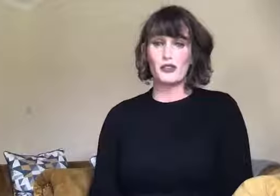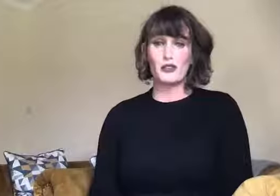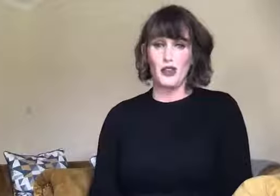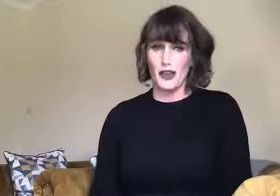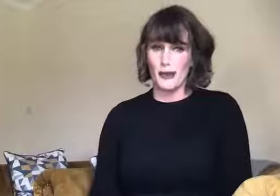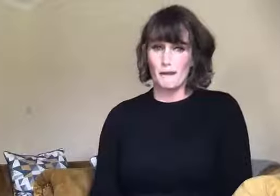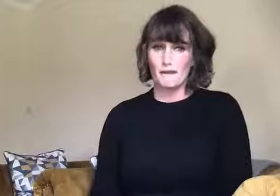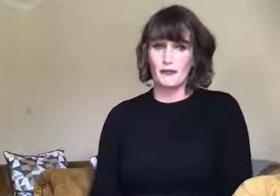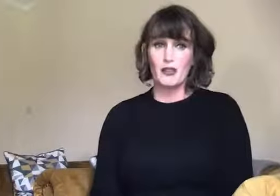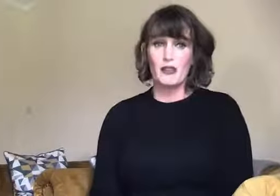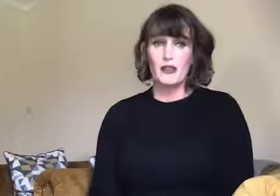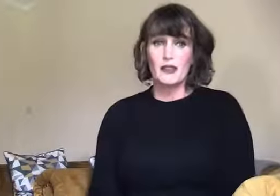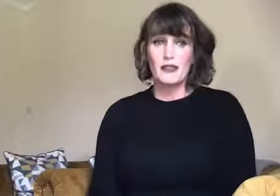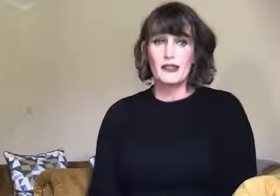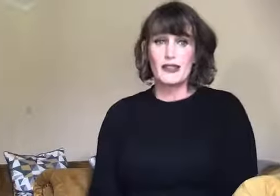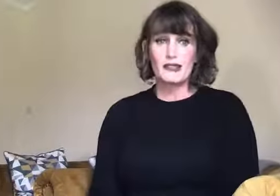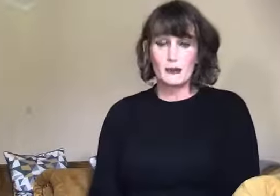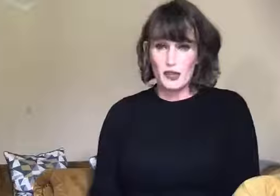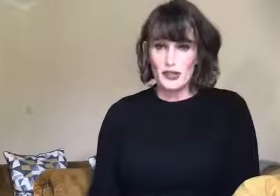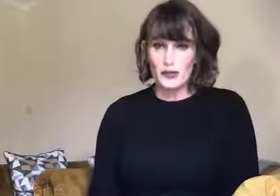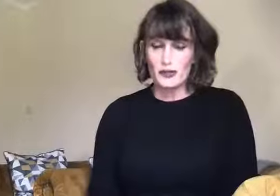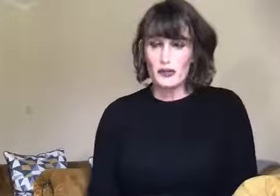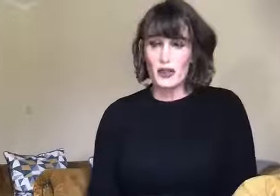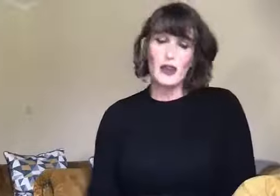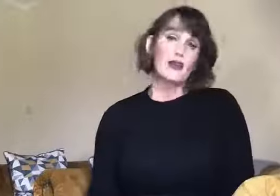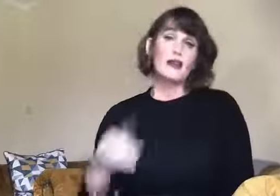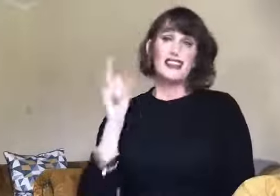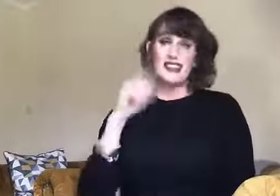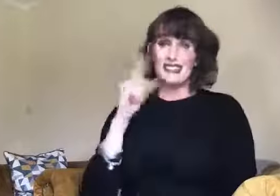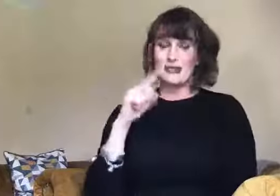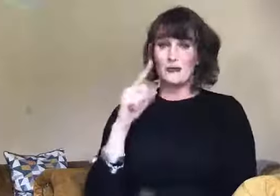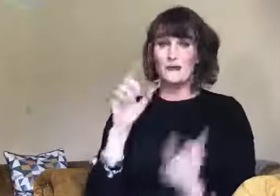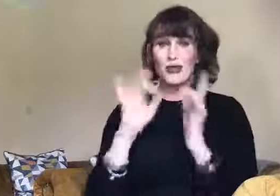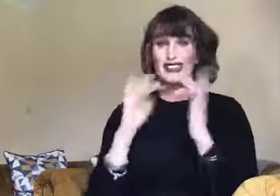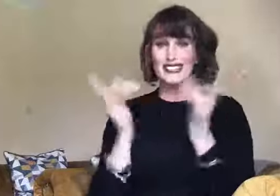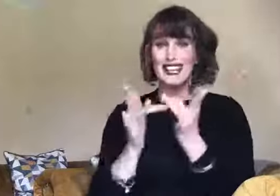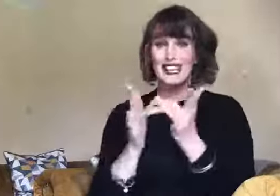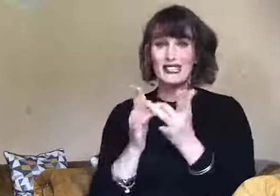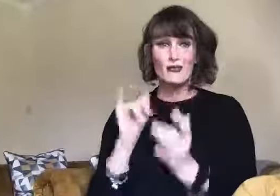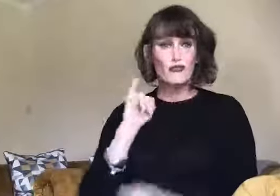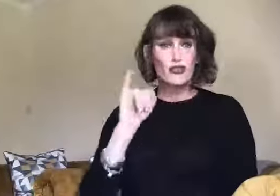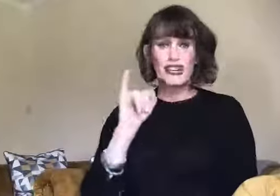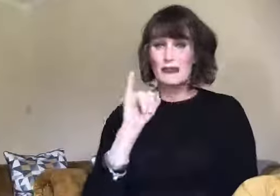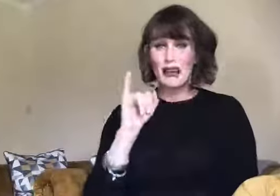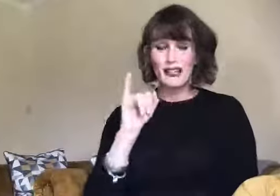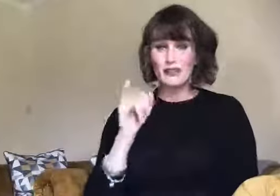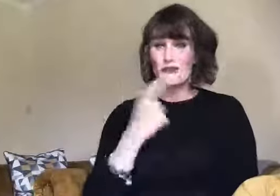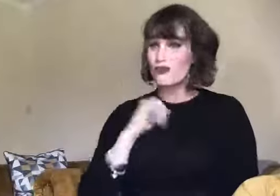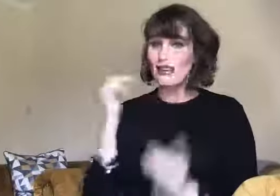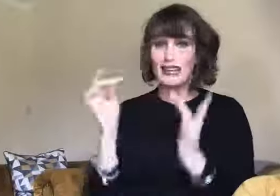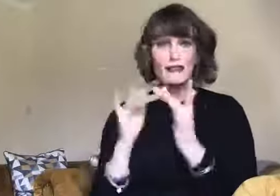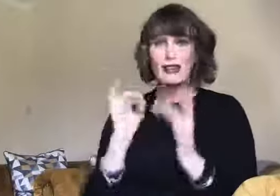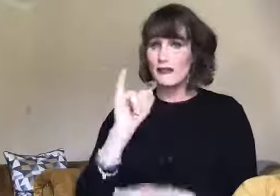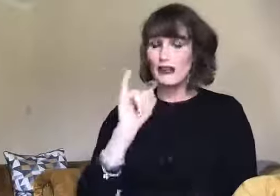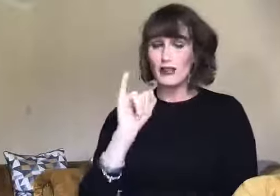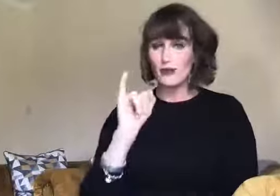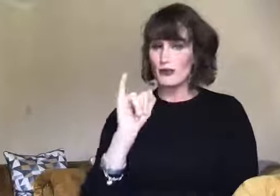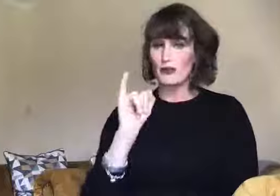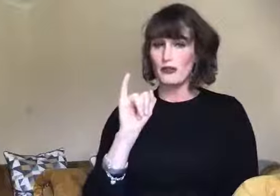do the subtitles. Like I said, my internet is really bad at the moment.